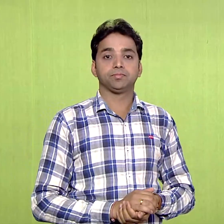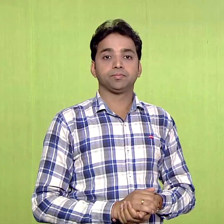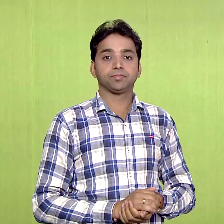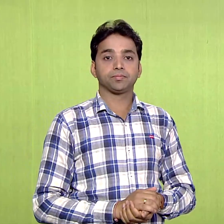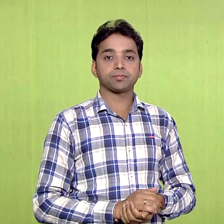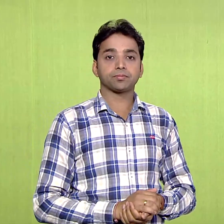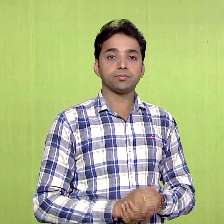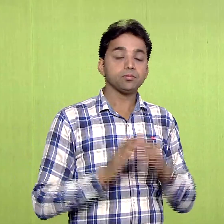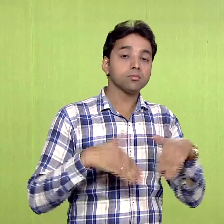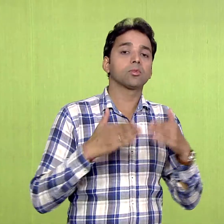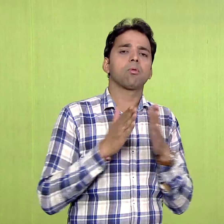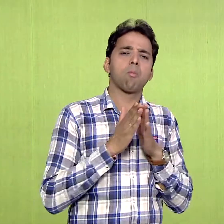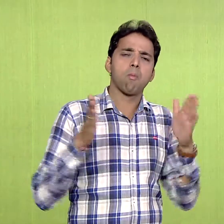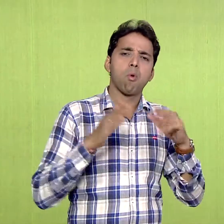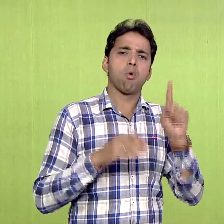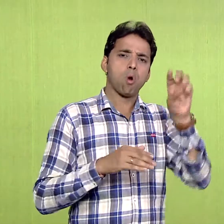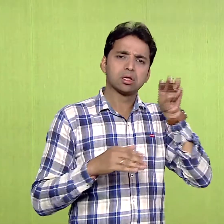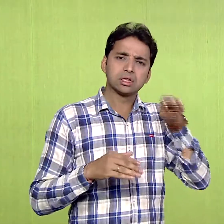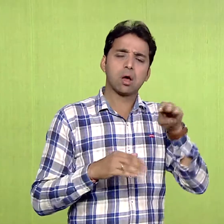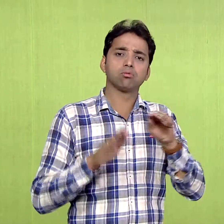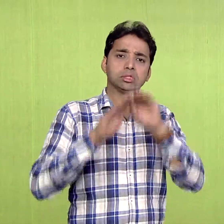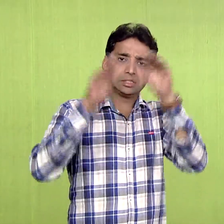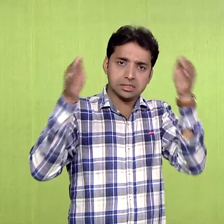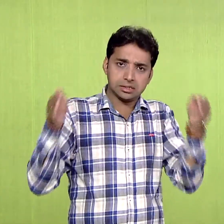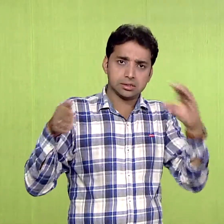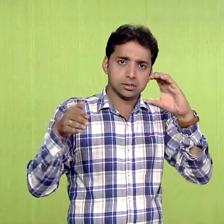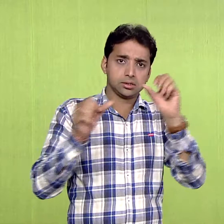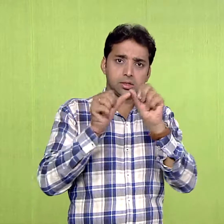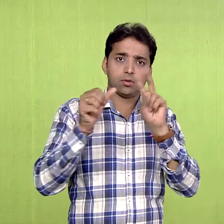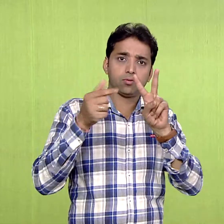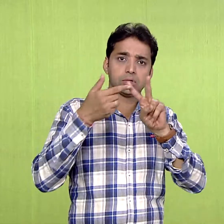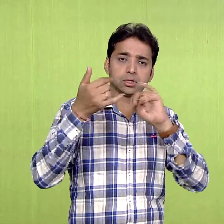More than 1,000 caves have been excavated